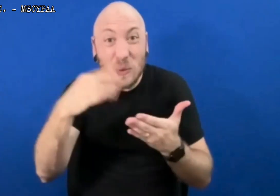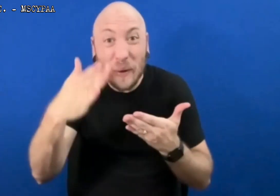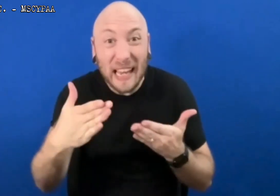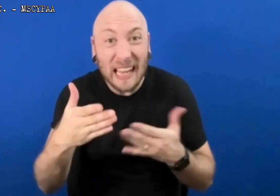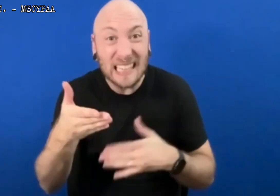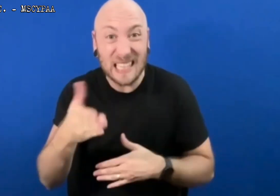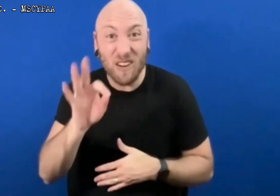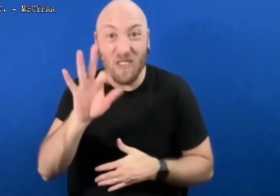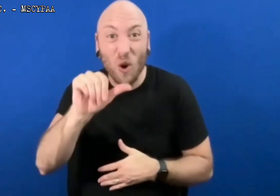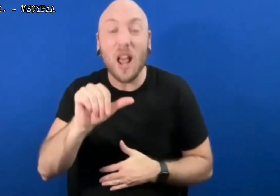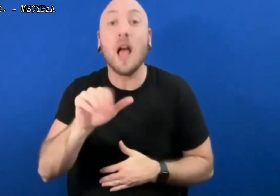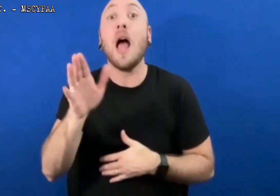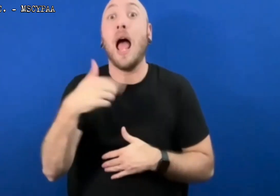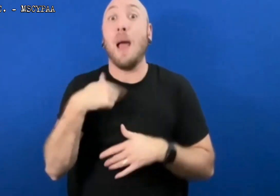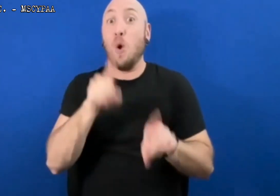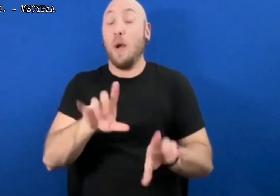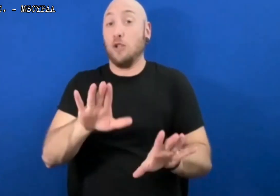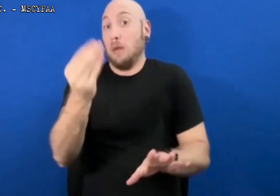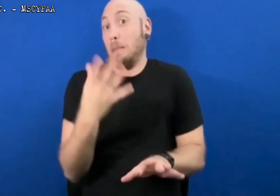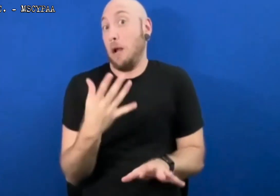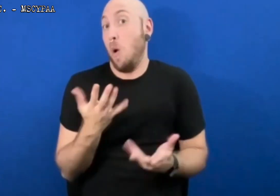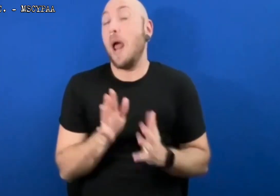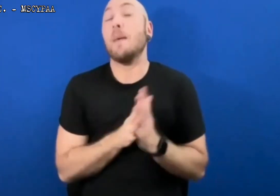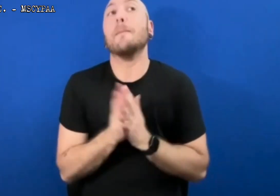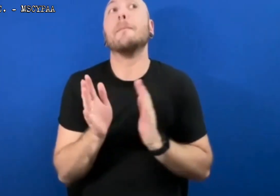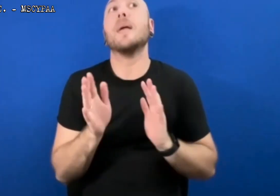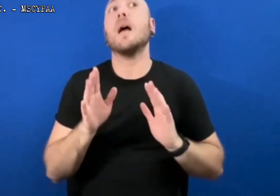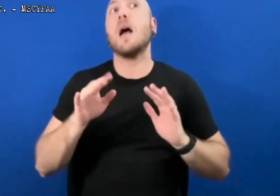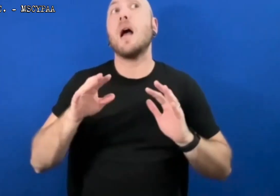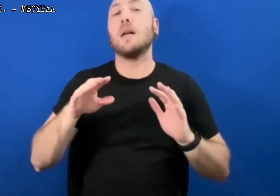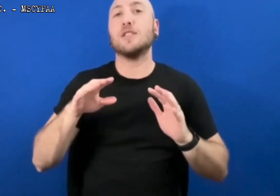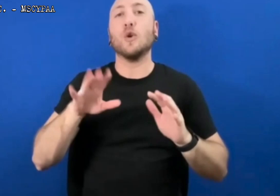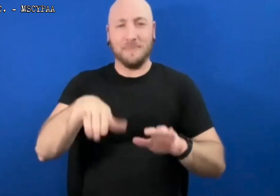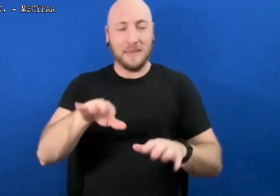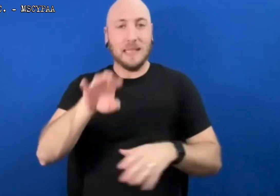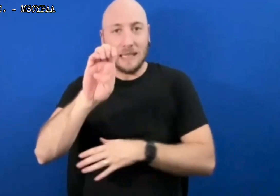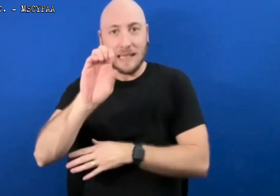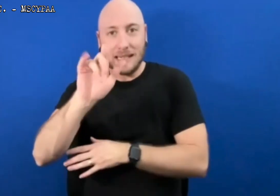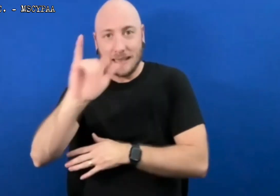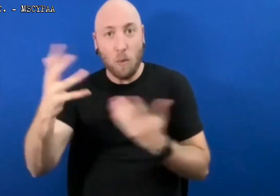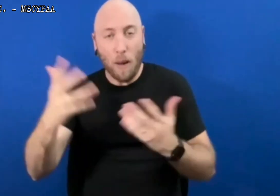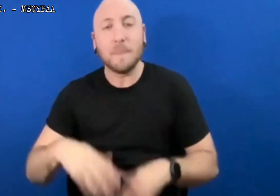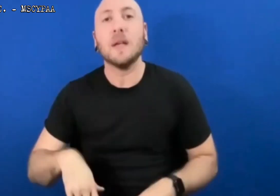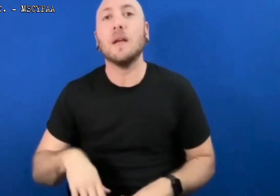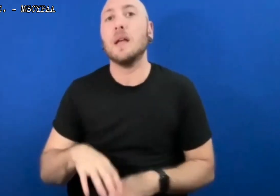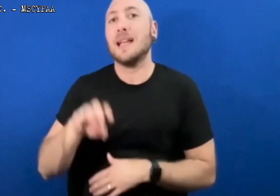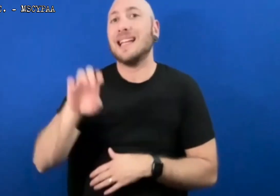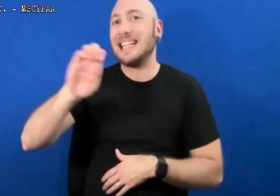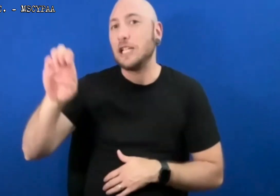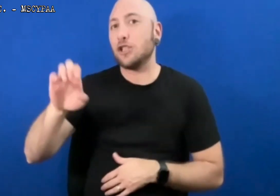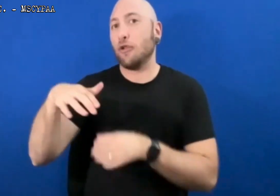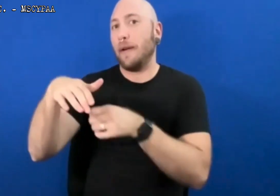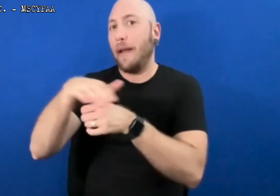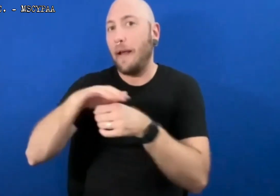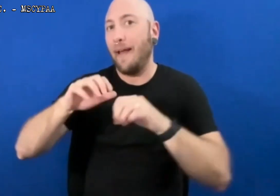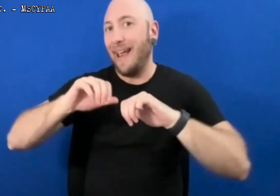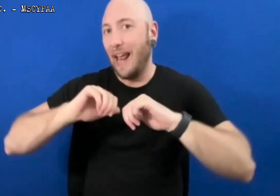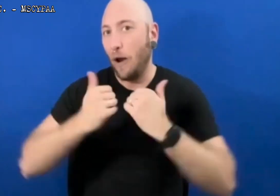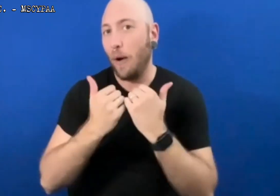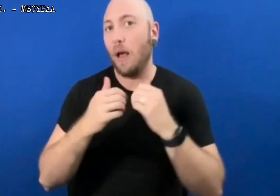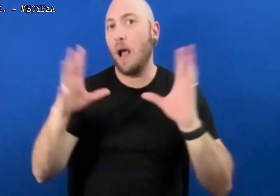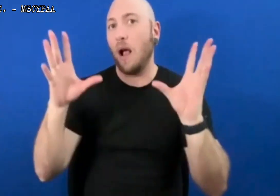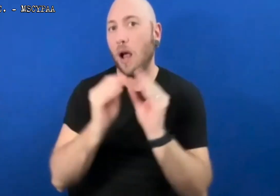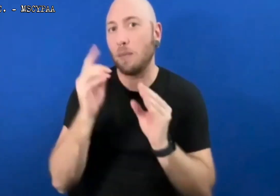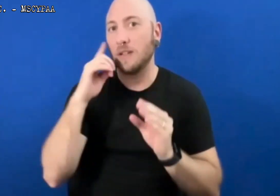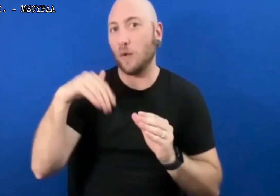going, I'm actually going. But it was the Eastern Area Convention for Young People in AA, and it was happening in New